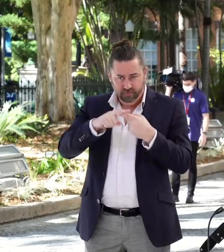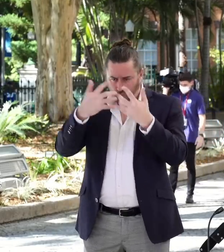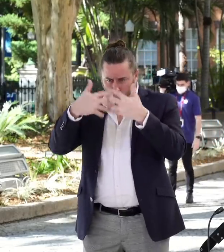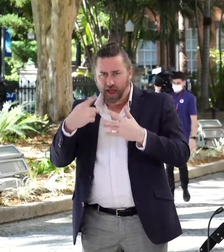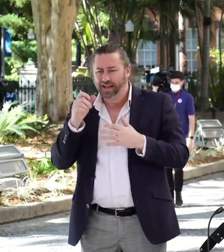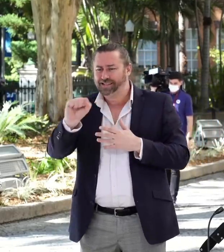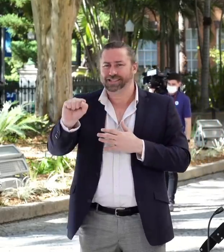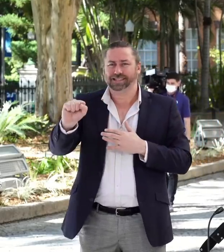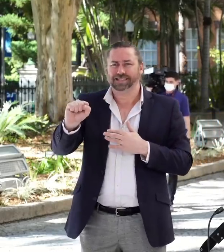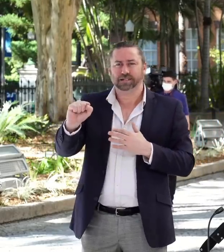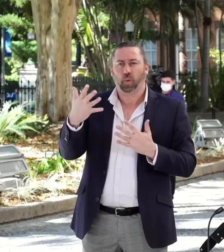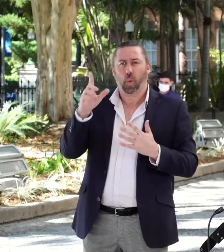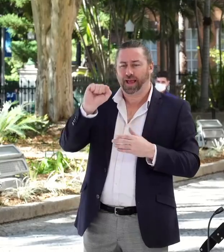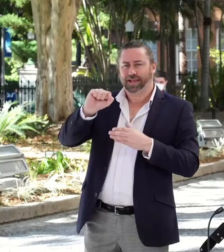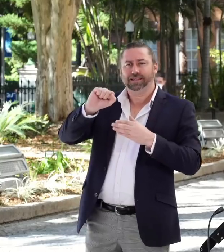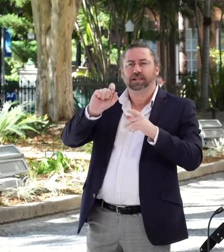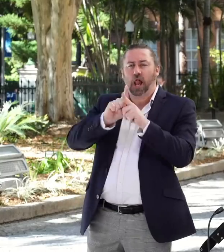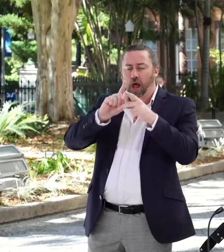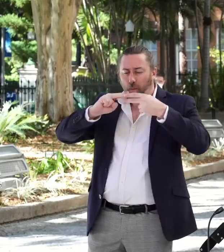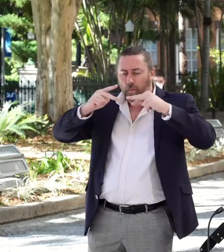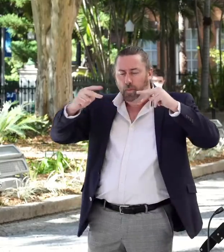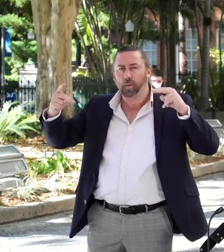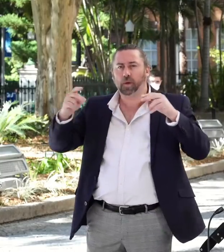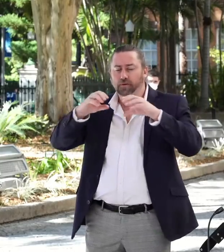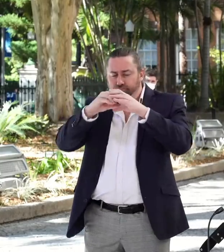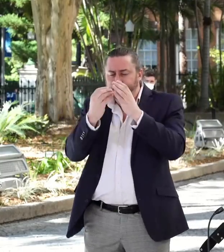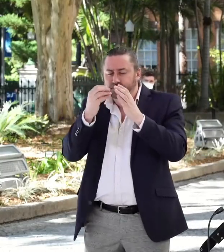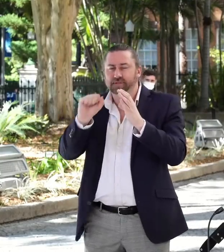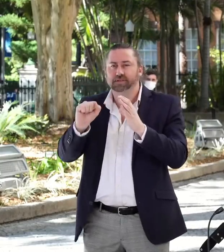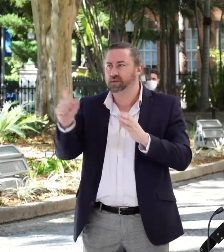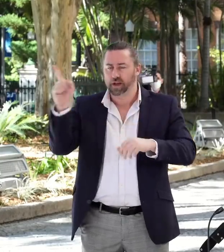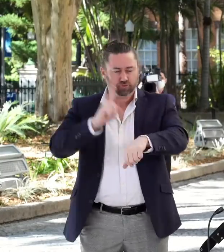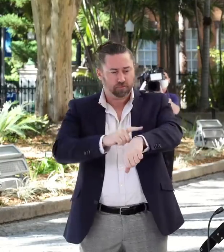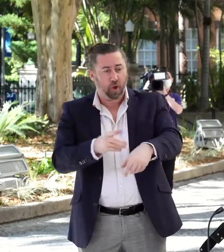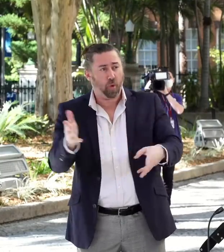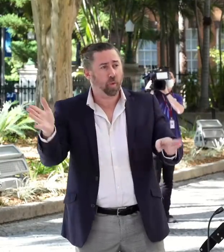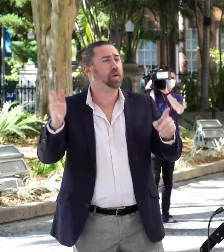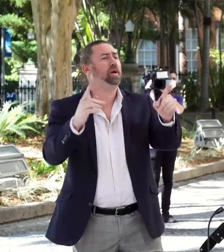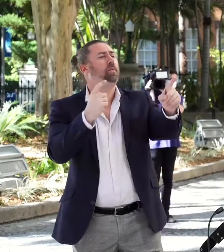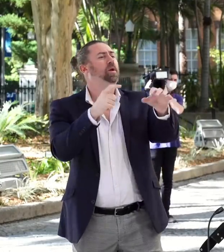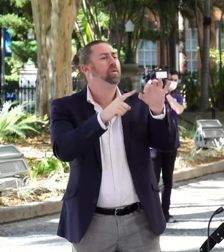Yes, I won't get that till I get the whole genome sequencing later today.